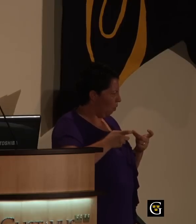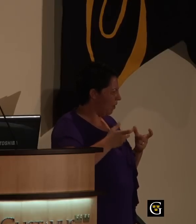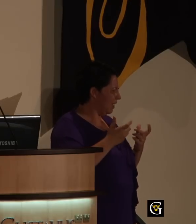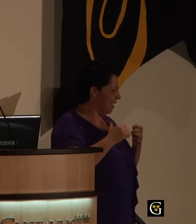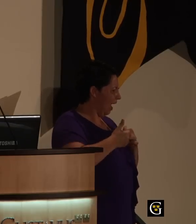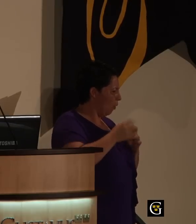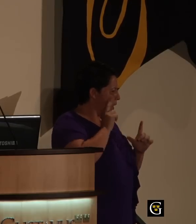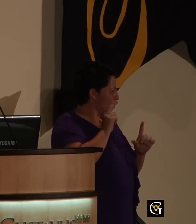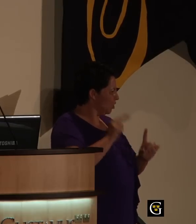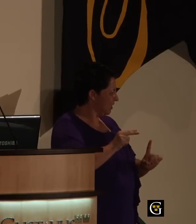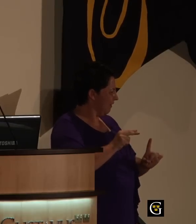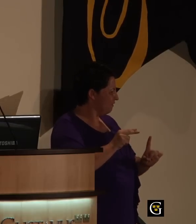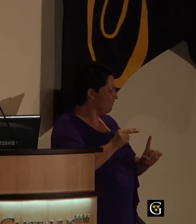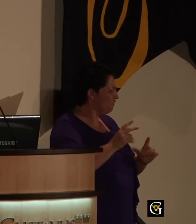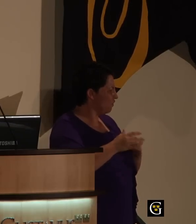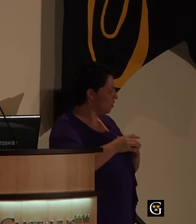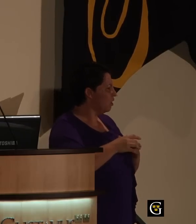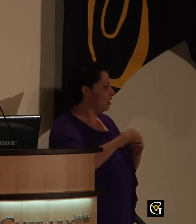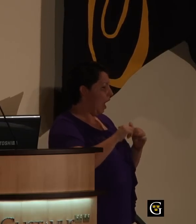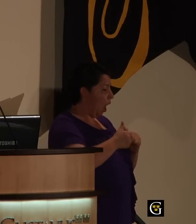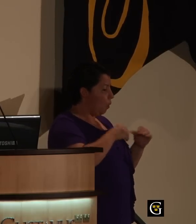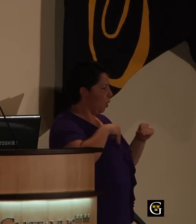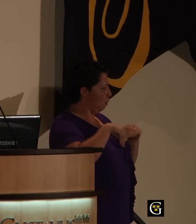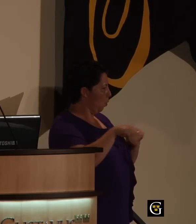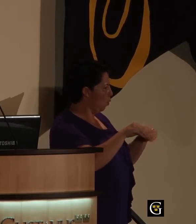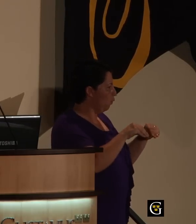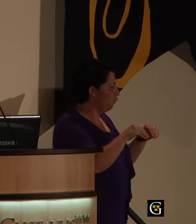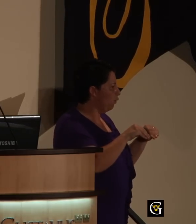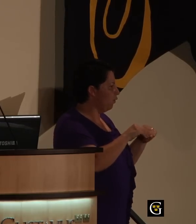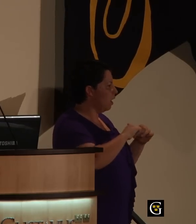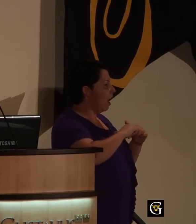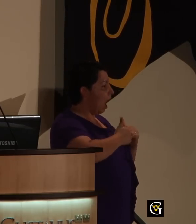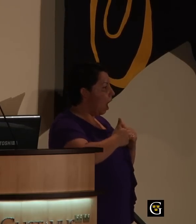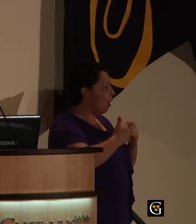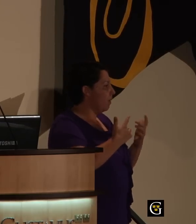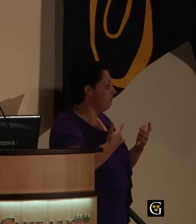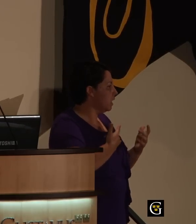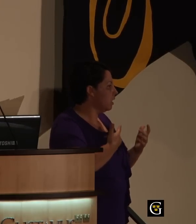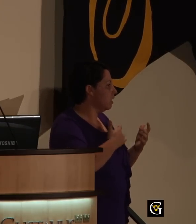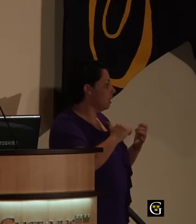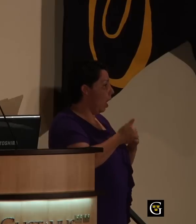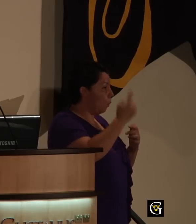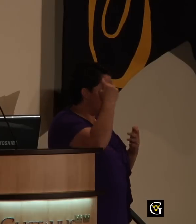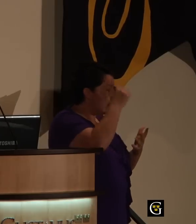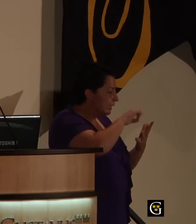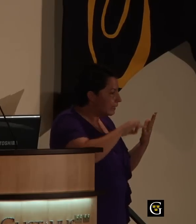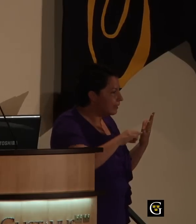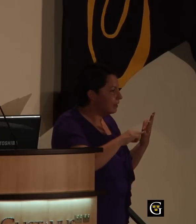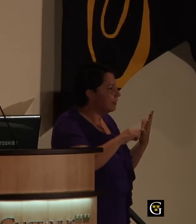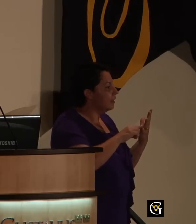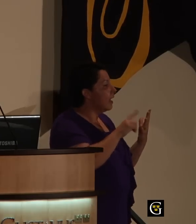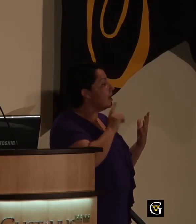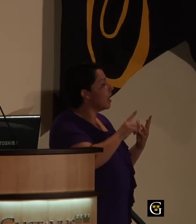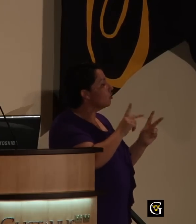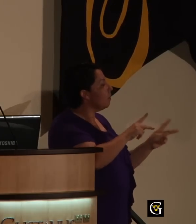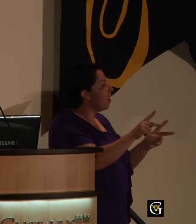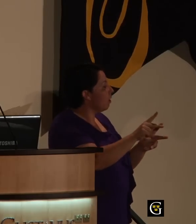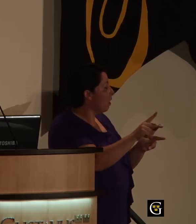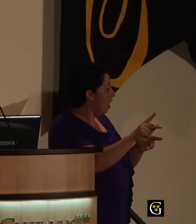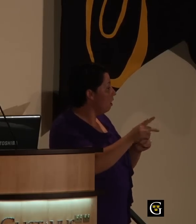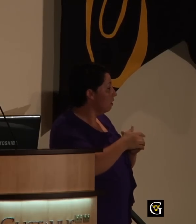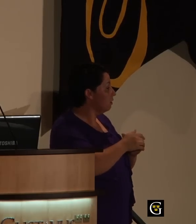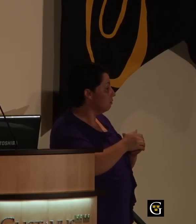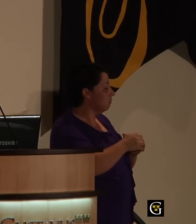might perceive, or move, or feel, or think. In parallel to that same line of